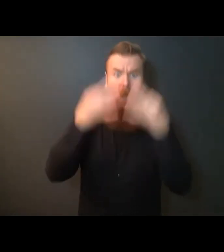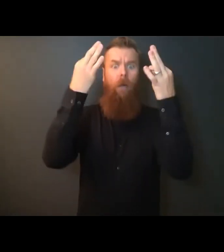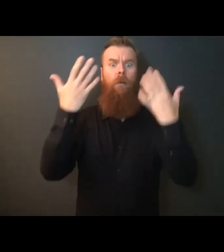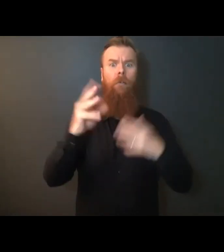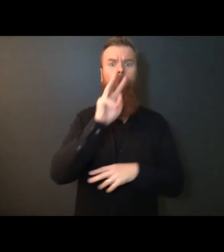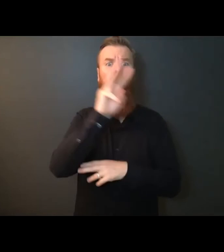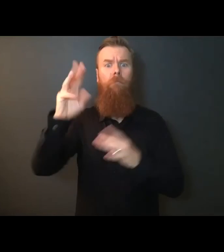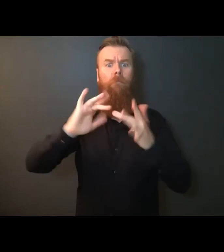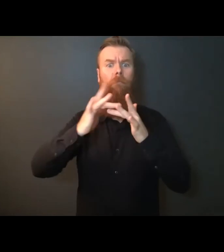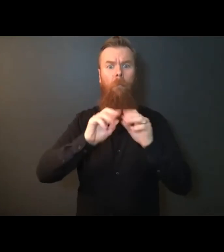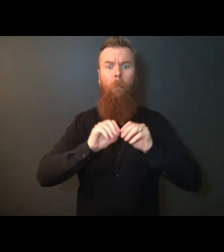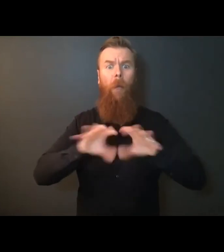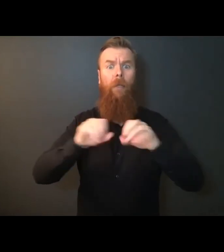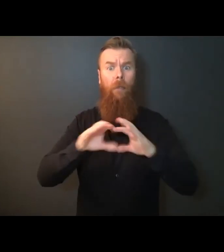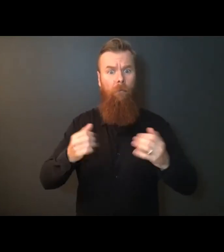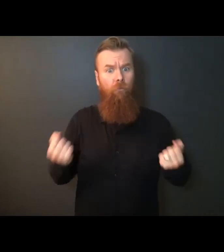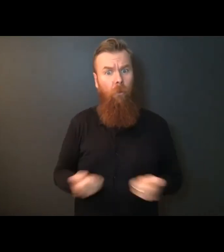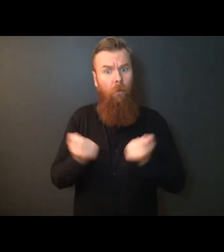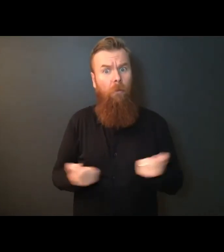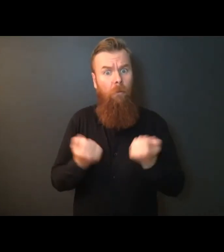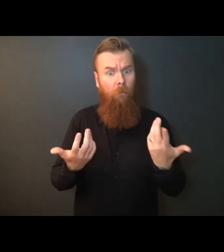experiences to share, we'd really welcome